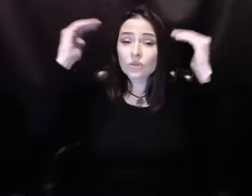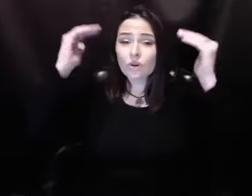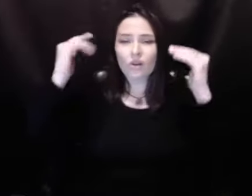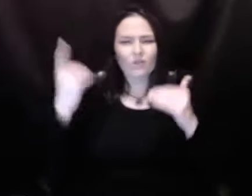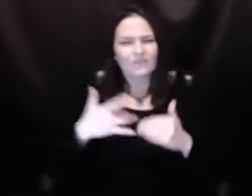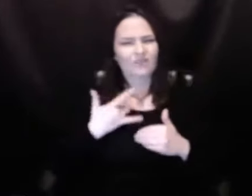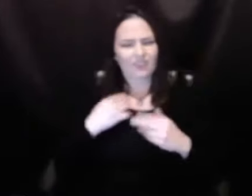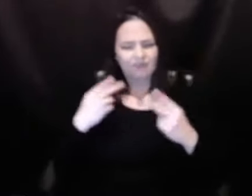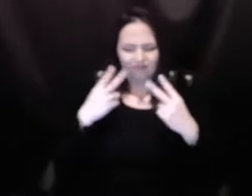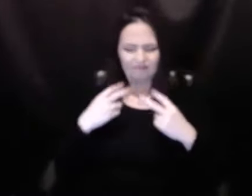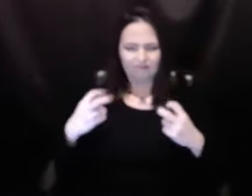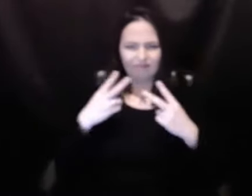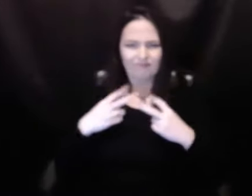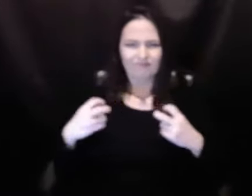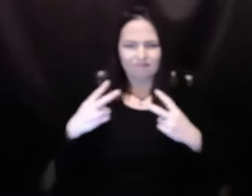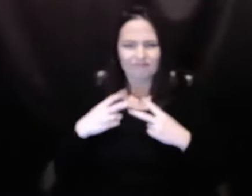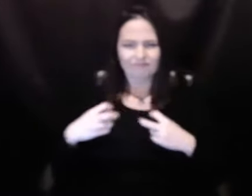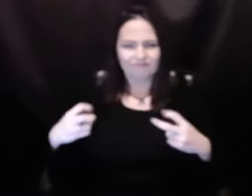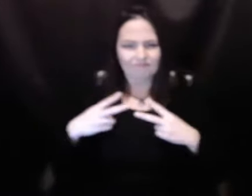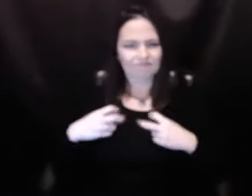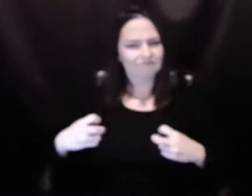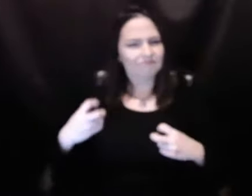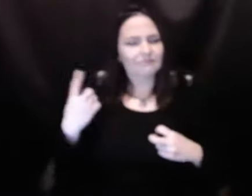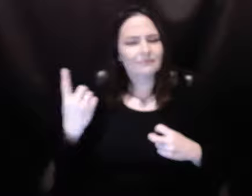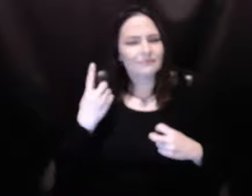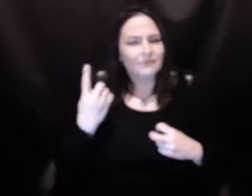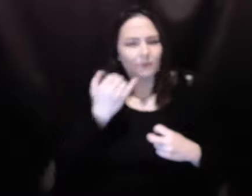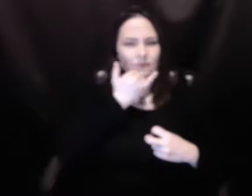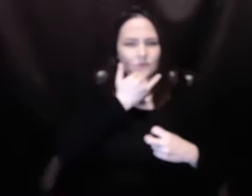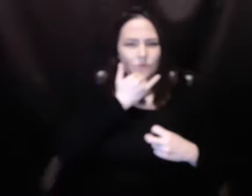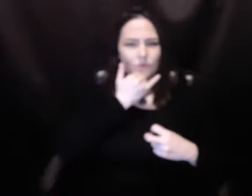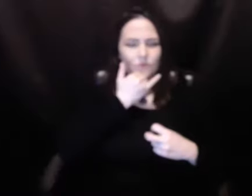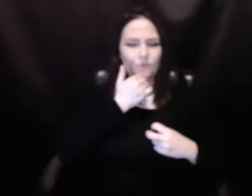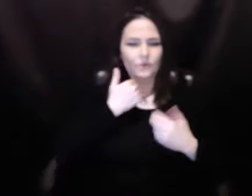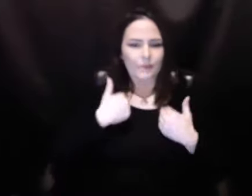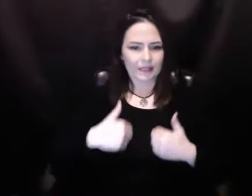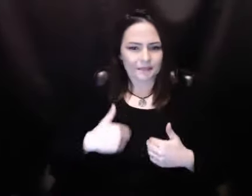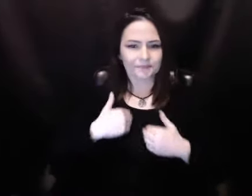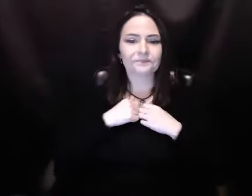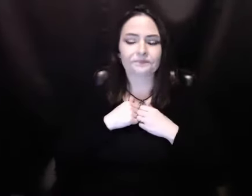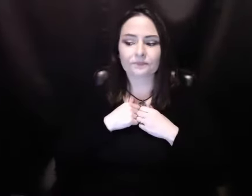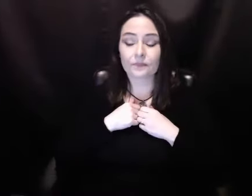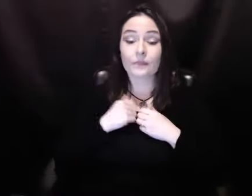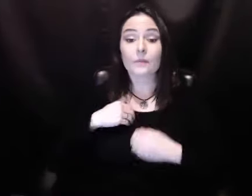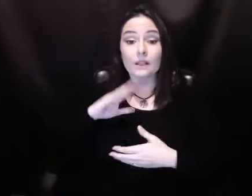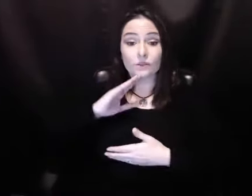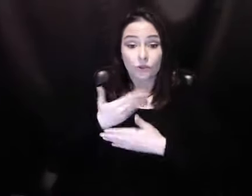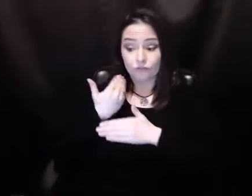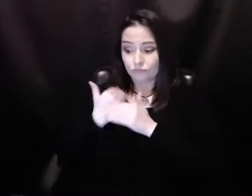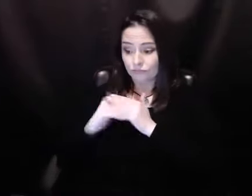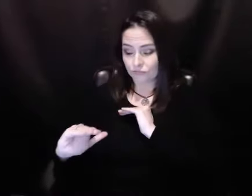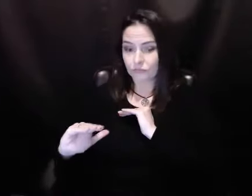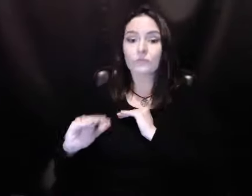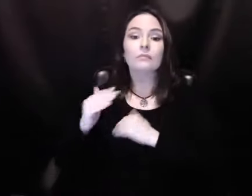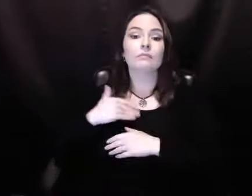to go a certain way. Every decision that I made such that I would be in control. And